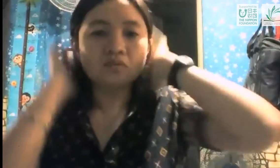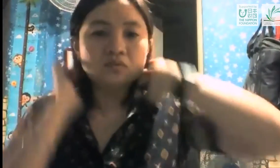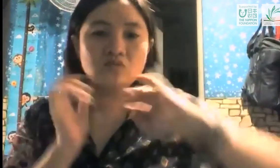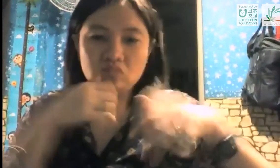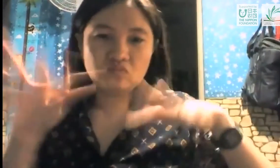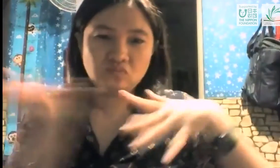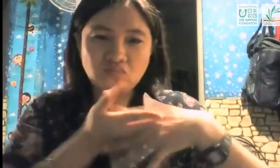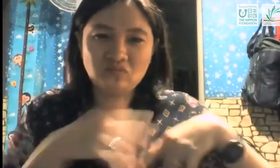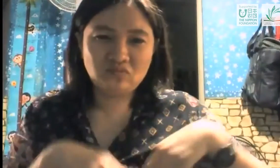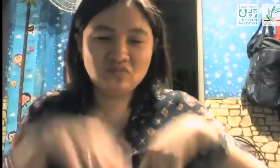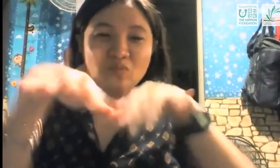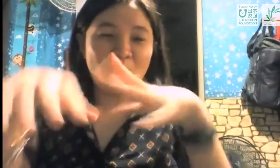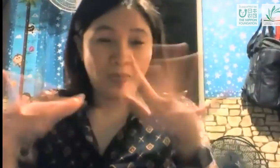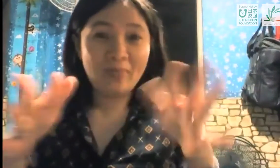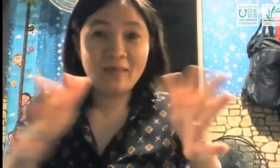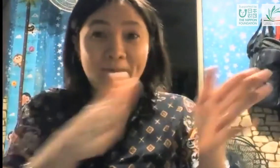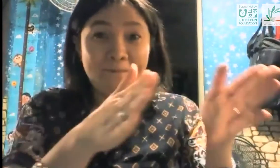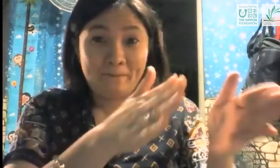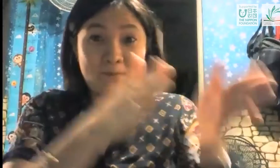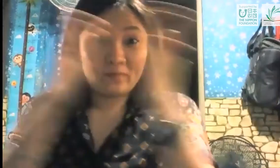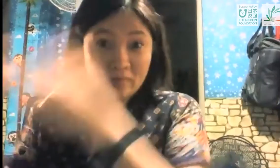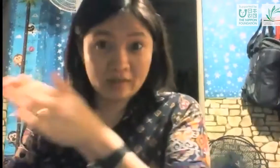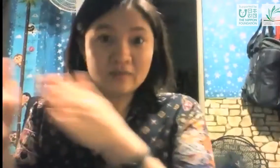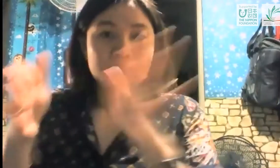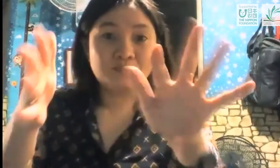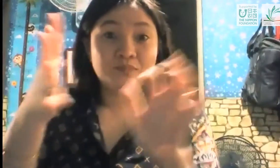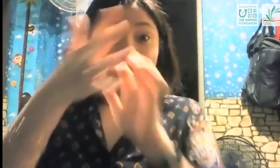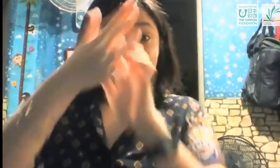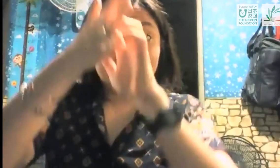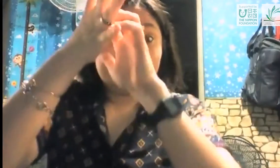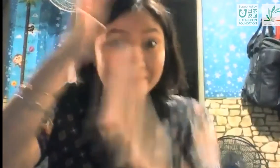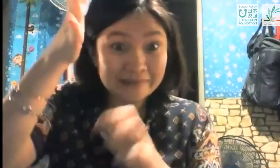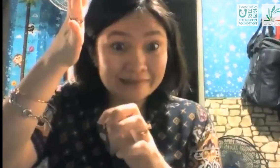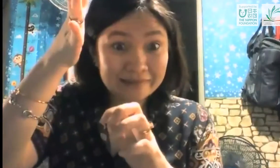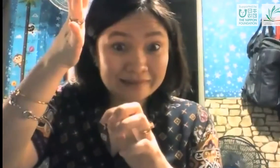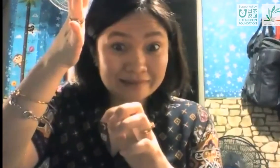Hold on, wait, I'm just gonna finish my explanation. Let me finish first.